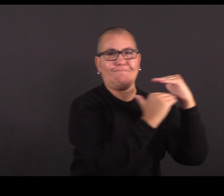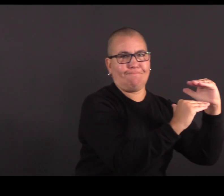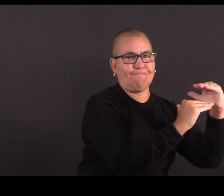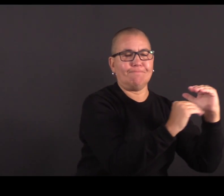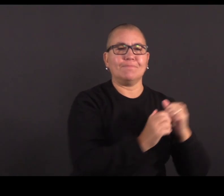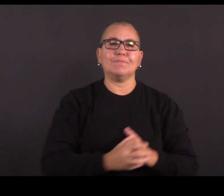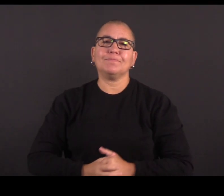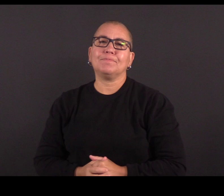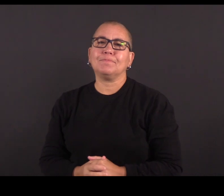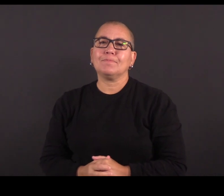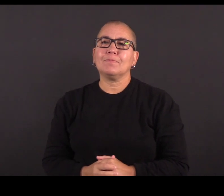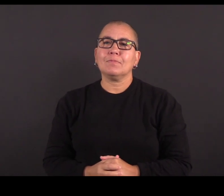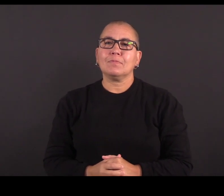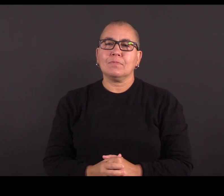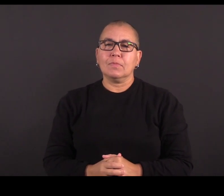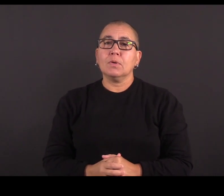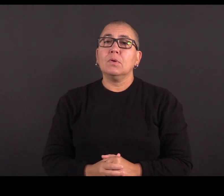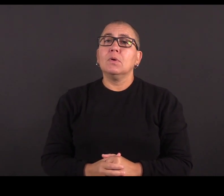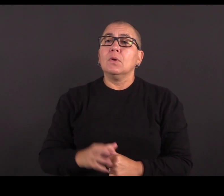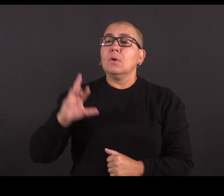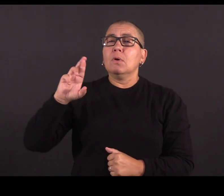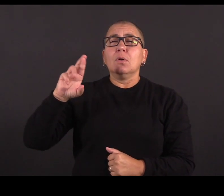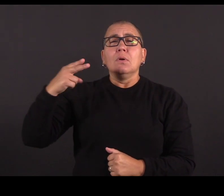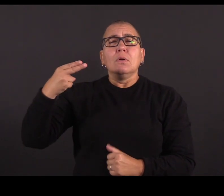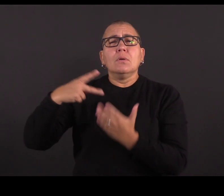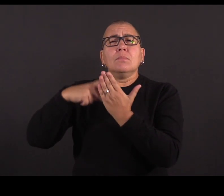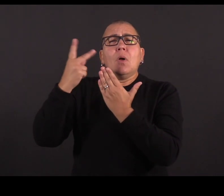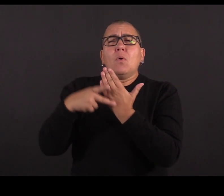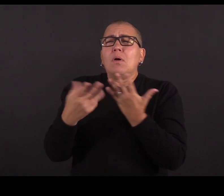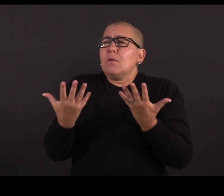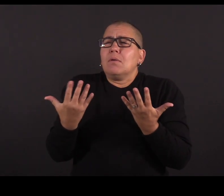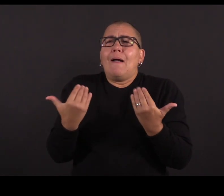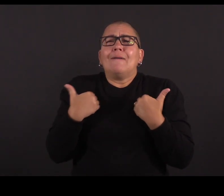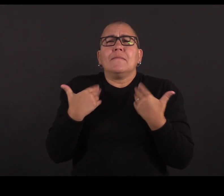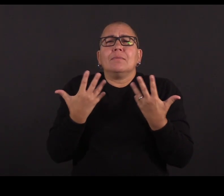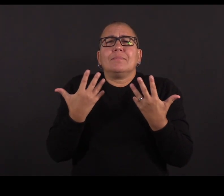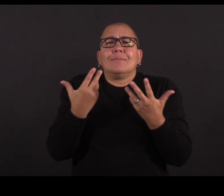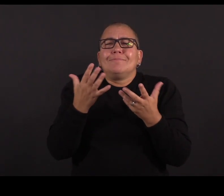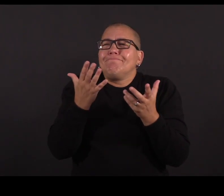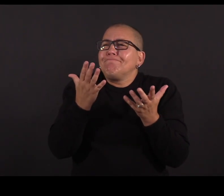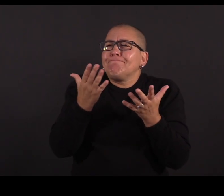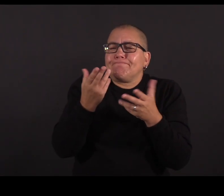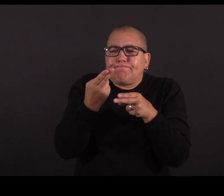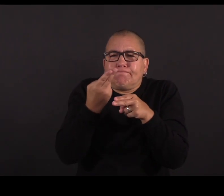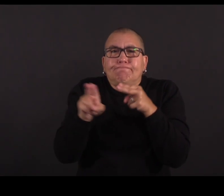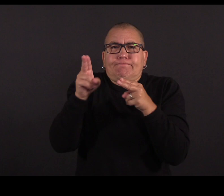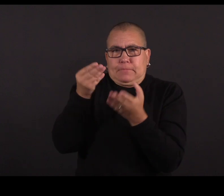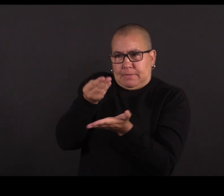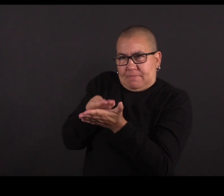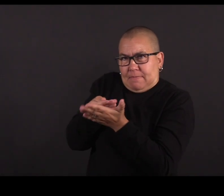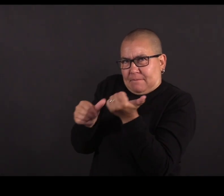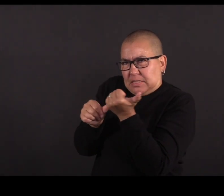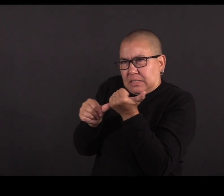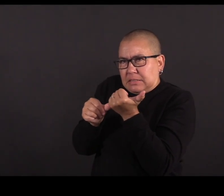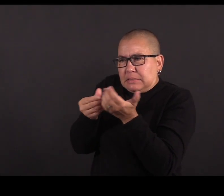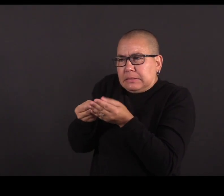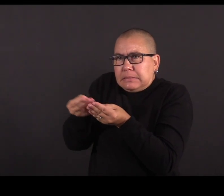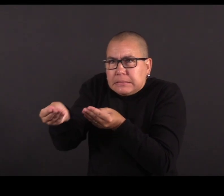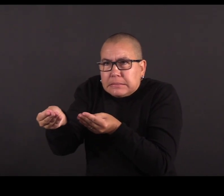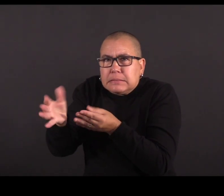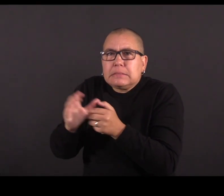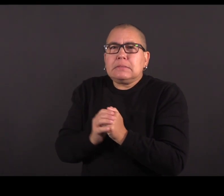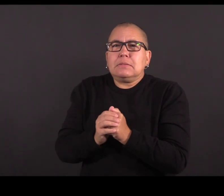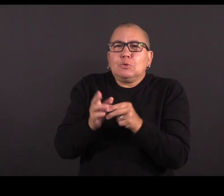Rapid rehousing programs usually have a short-term financial assistance component and a short-term